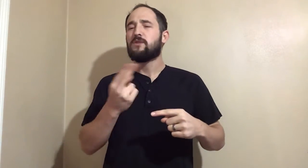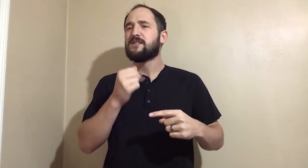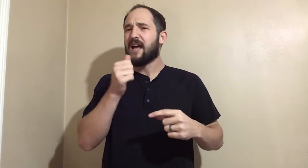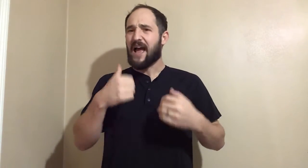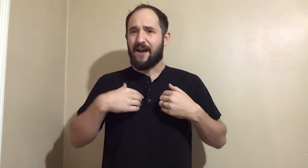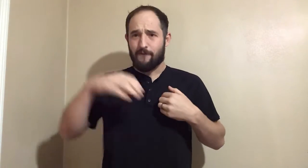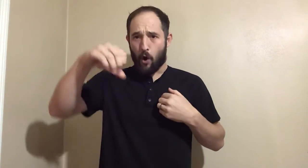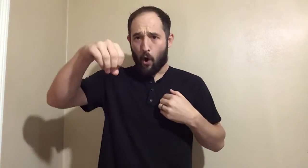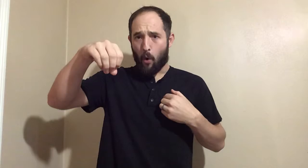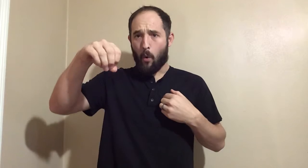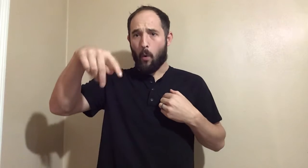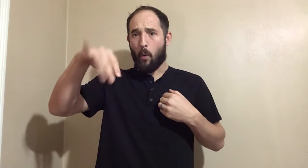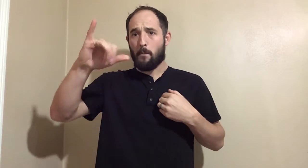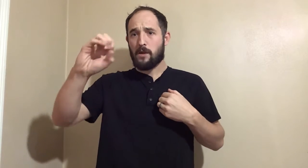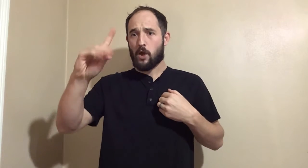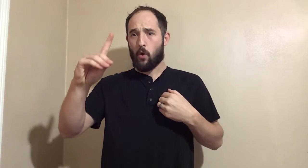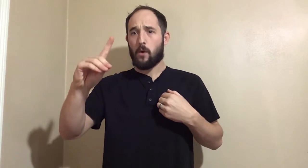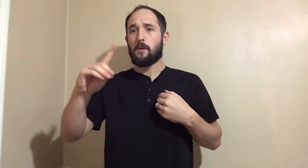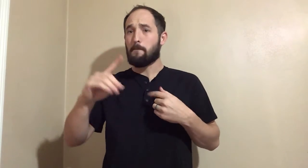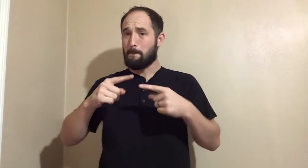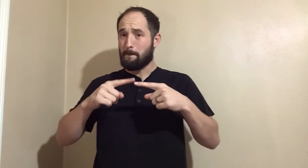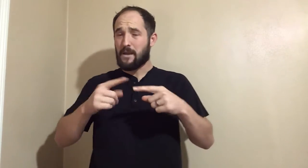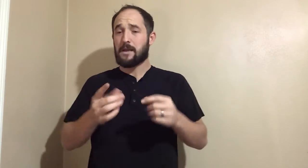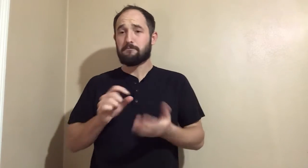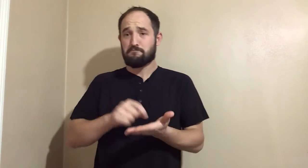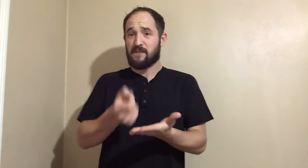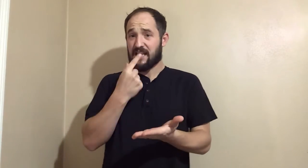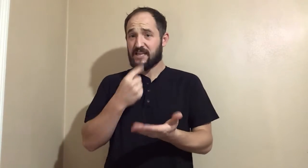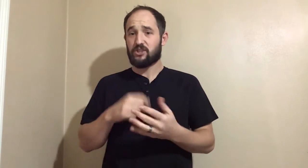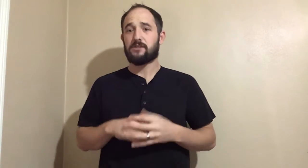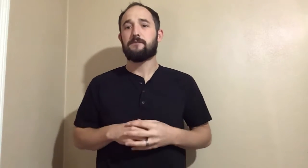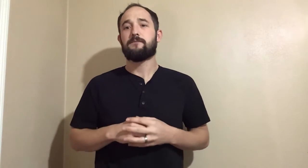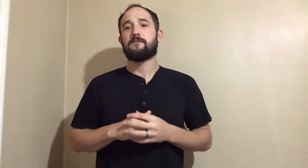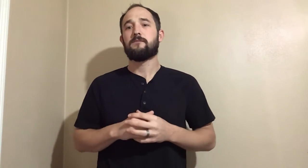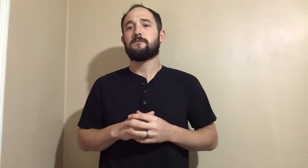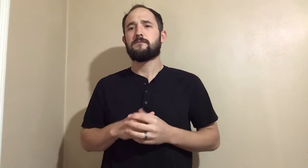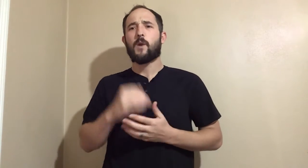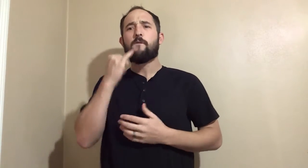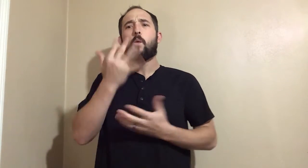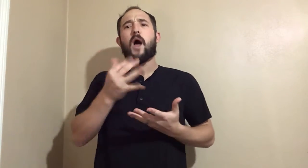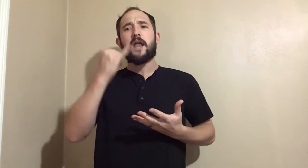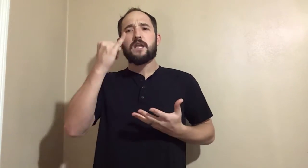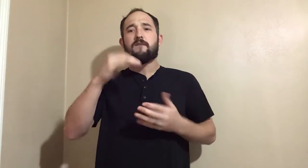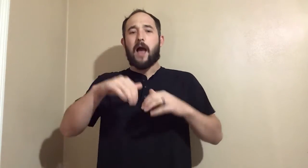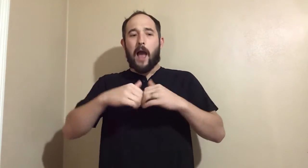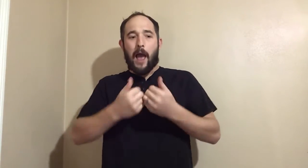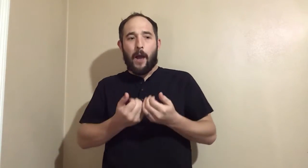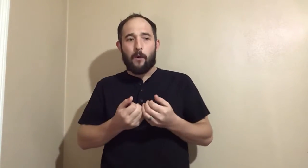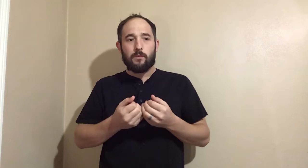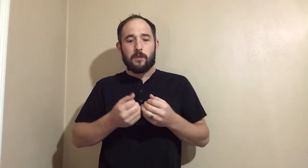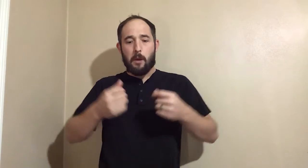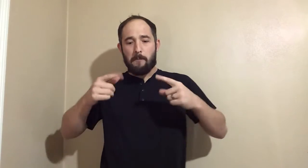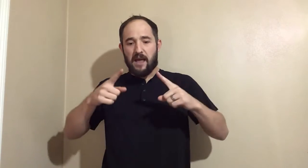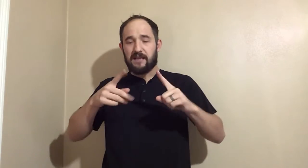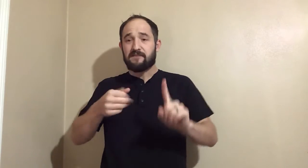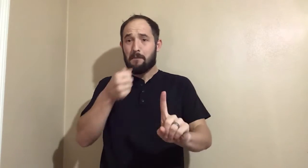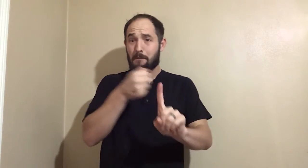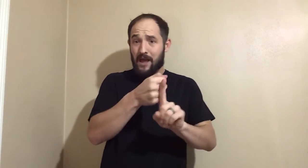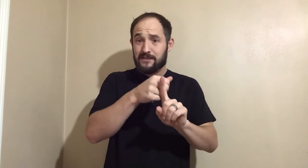If you would like to get an idea of what pain is like for different people, on different circumstances, I